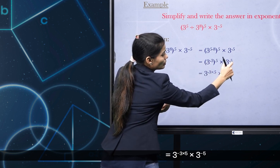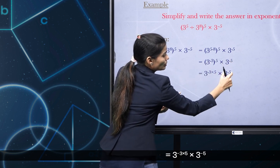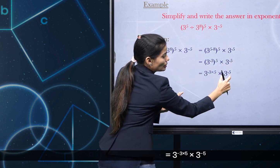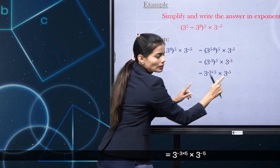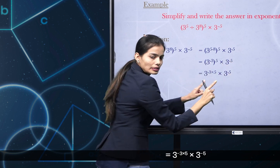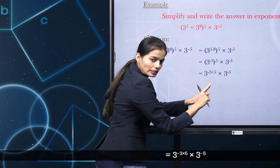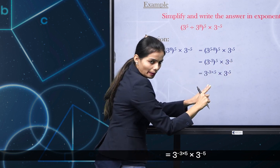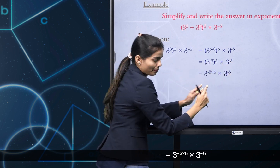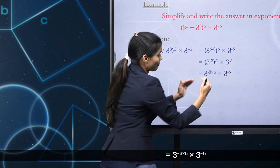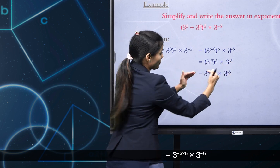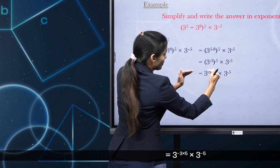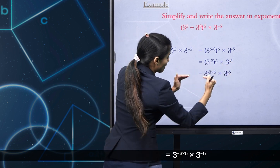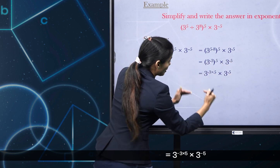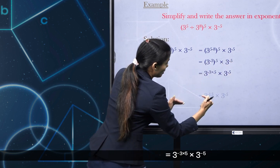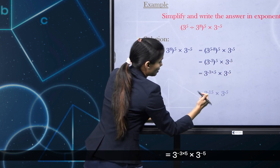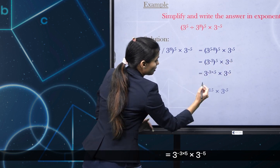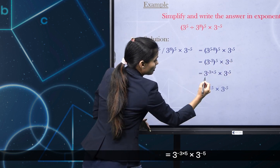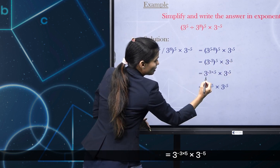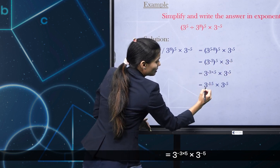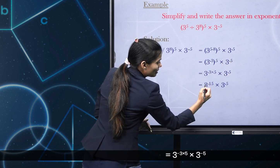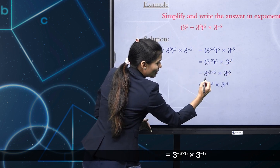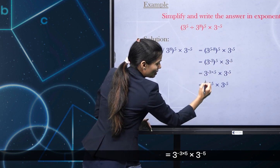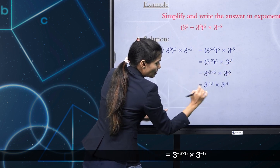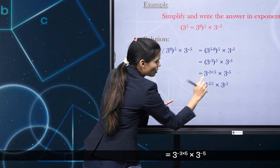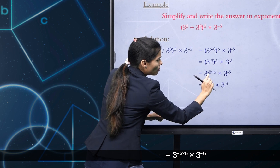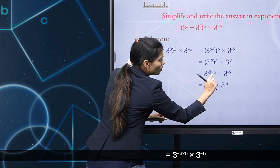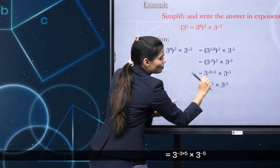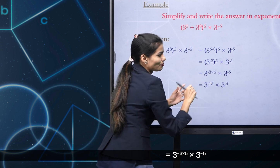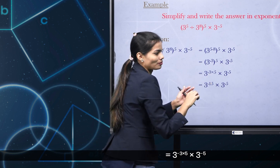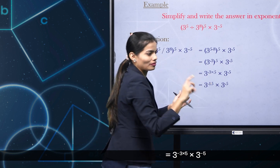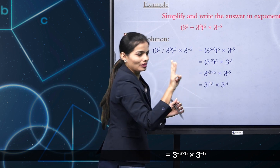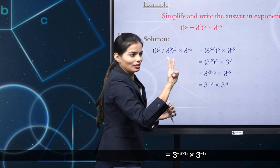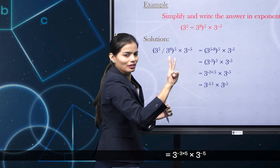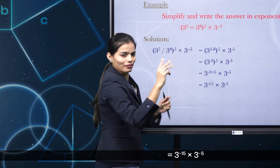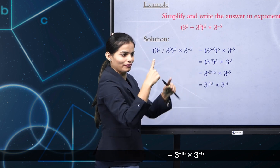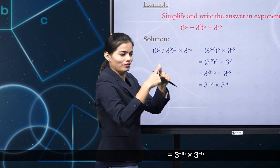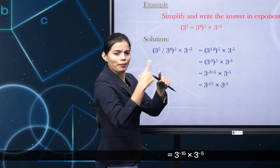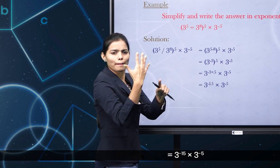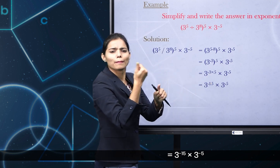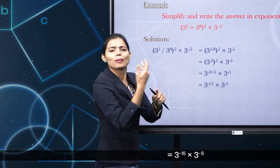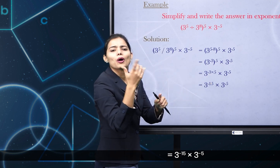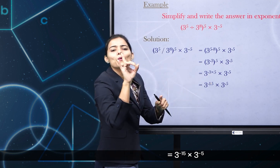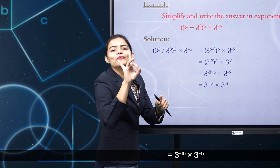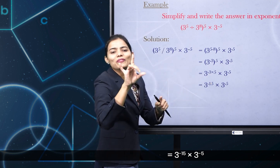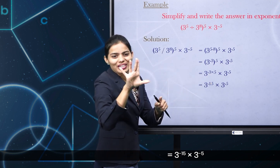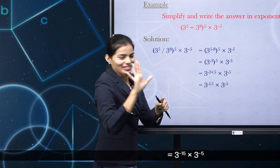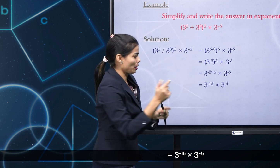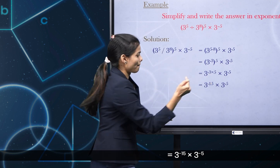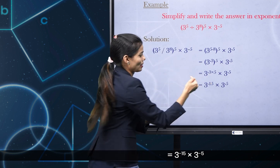minus 3 into 5 into 3 power minus 5 is equal to 3 power minus 15